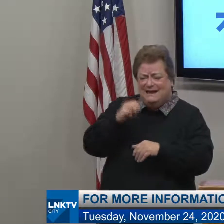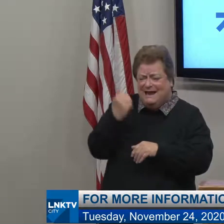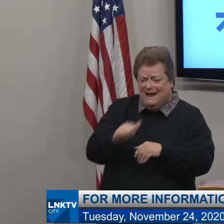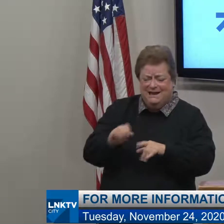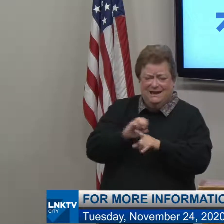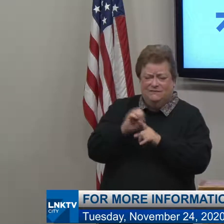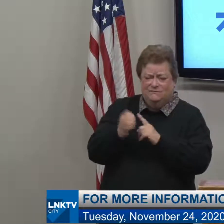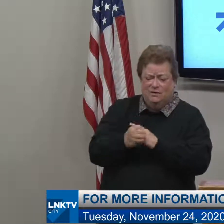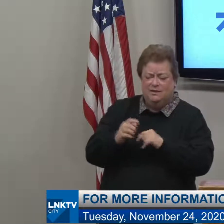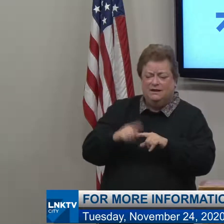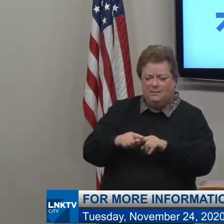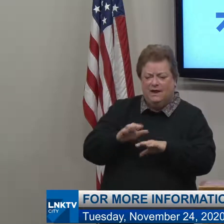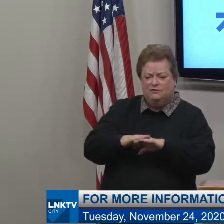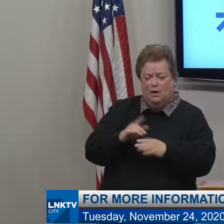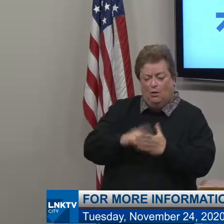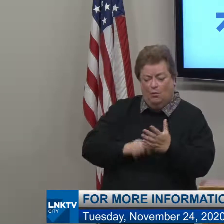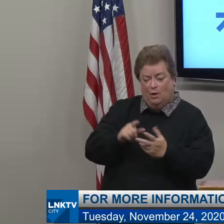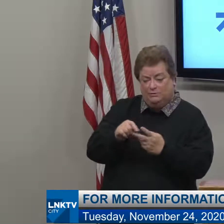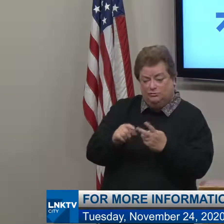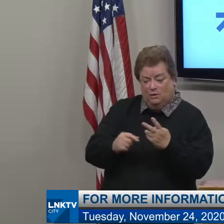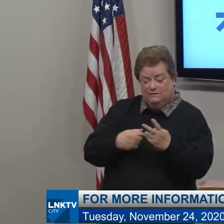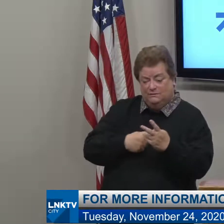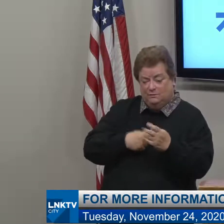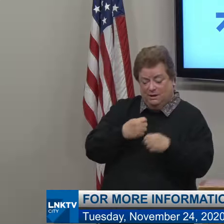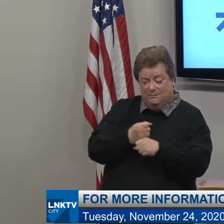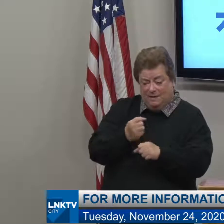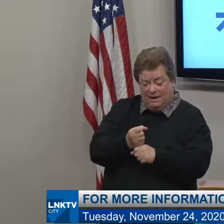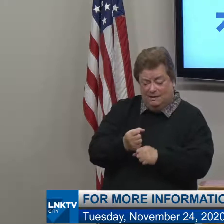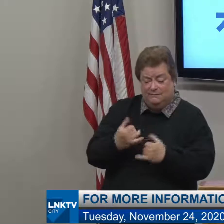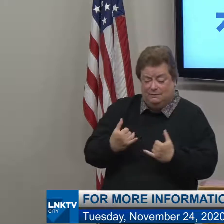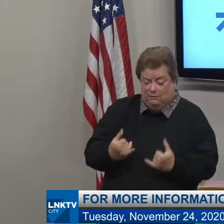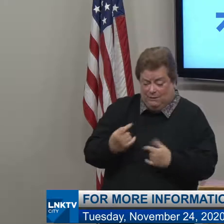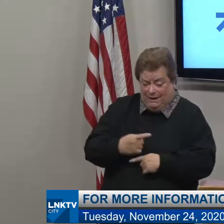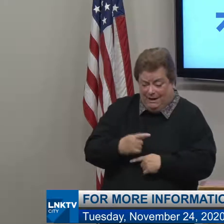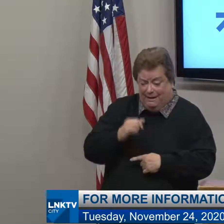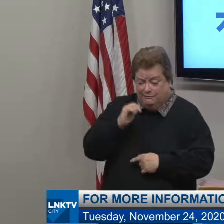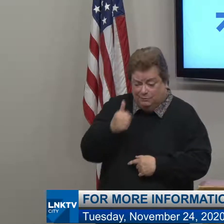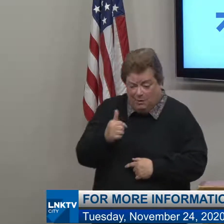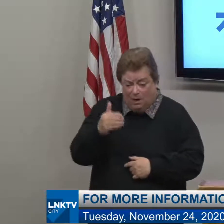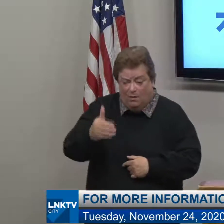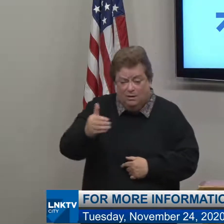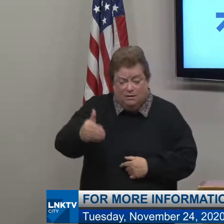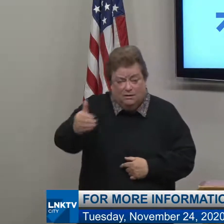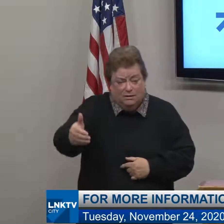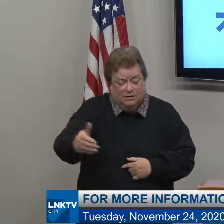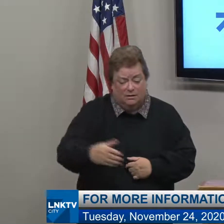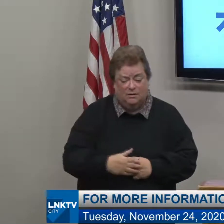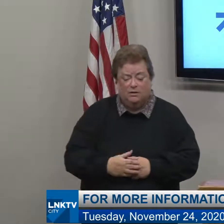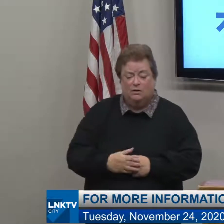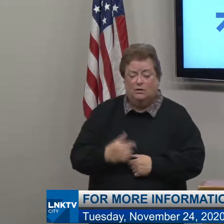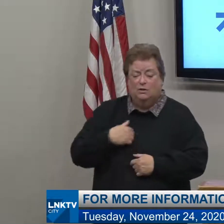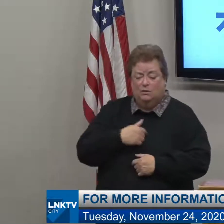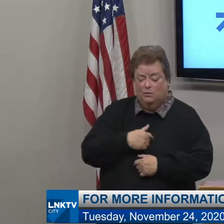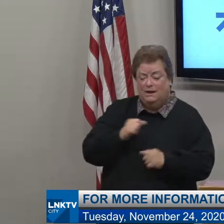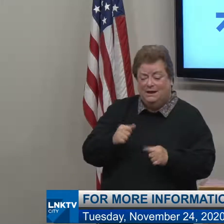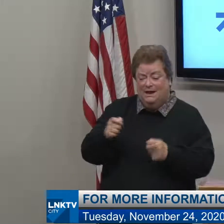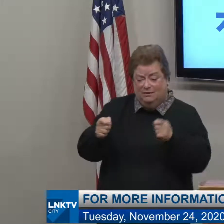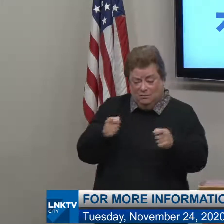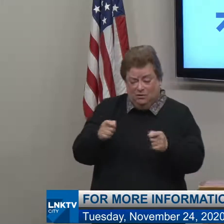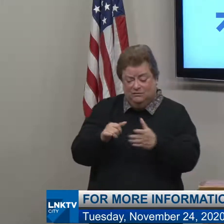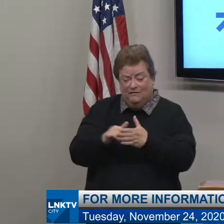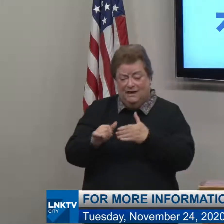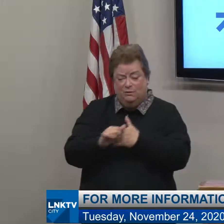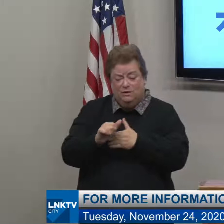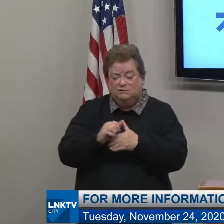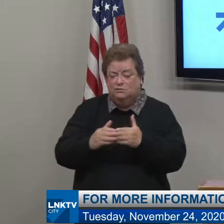make. The choices we make today and tomorrow and the day after that. We have power over this virus. We have power to mitigate the risk no matter where